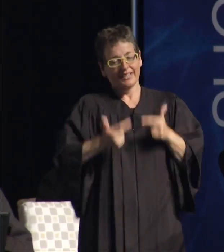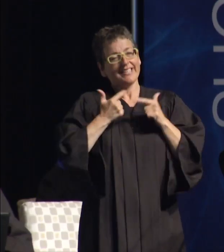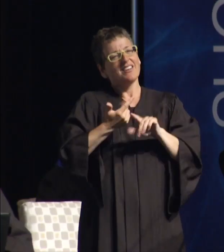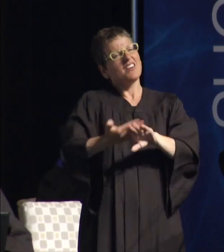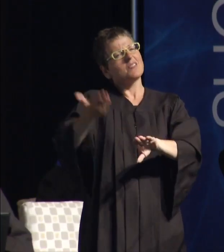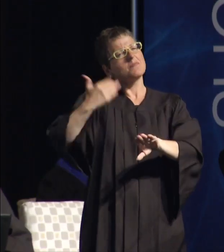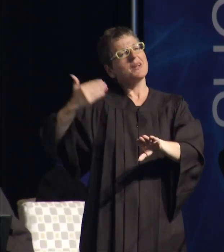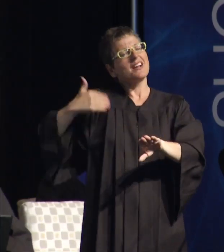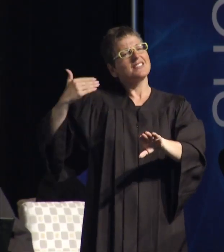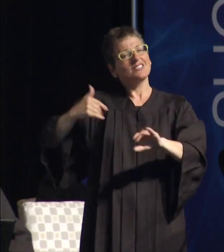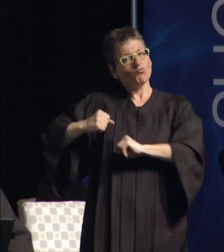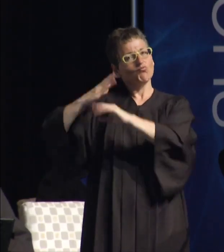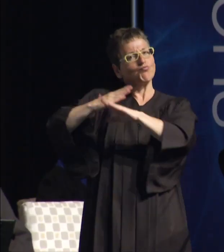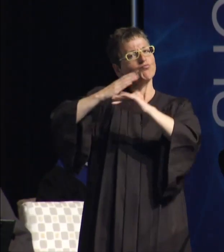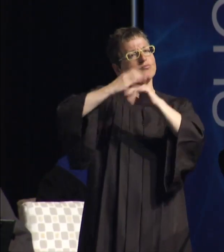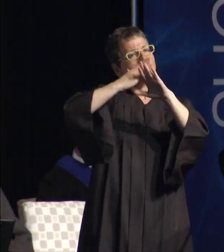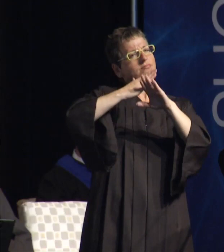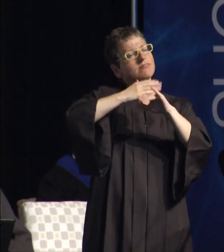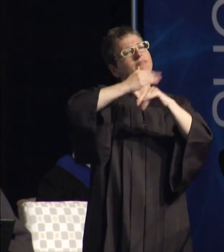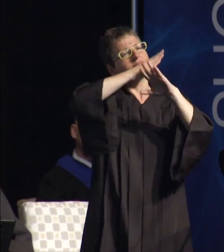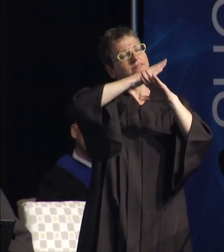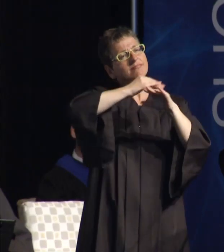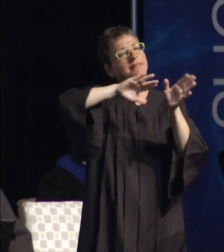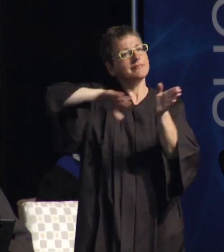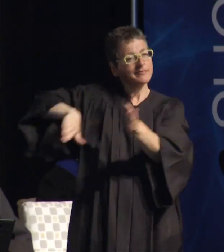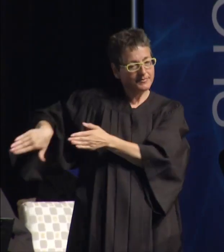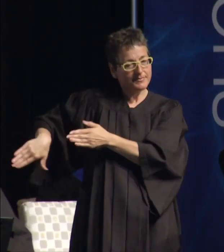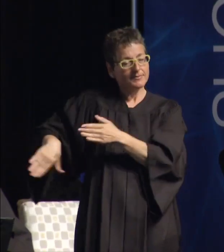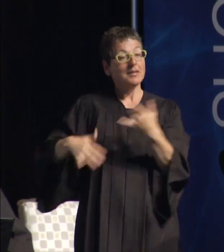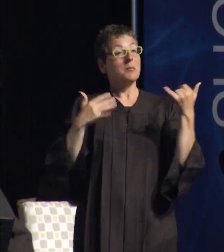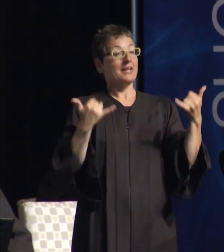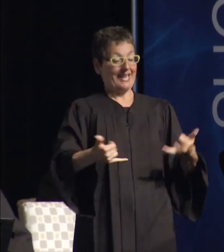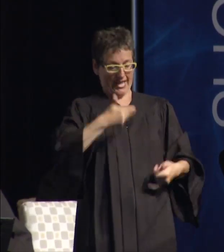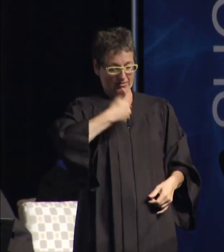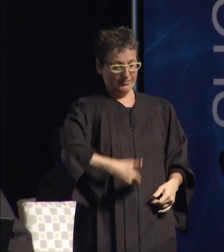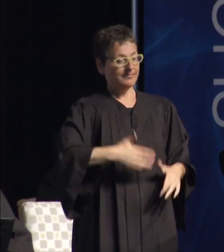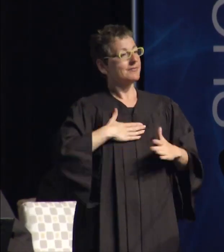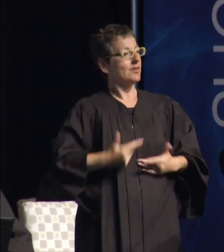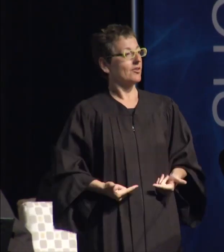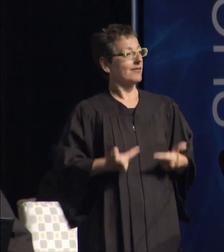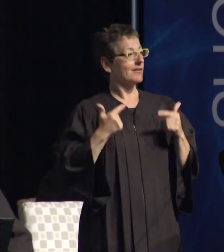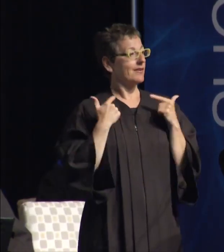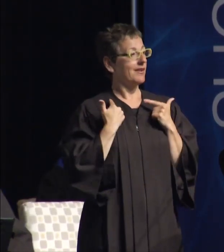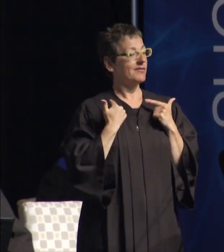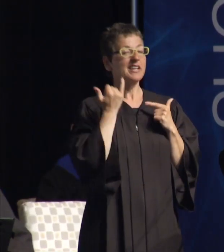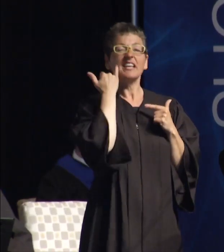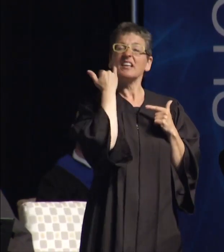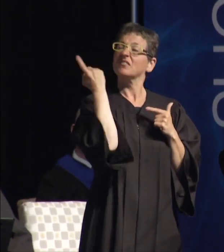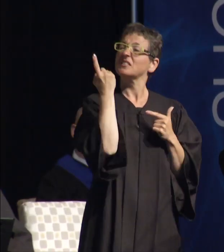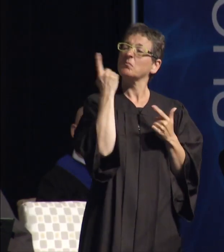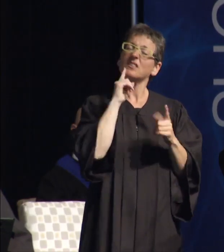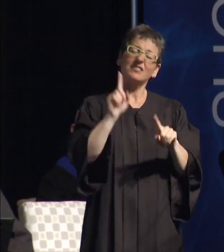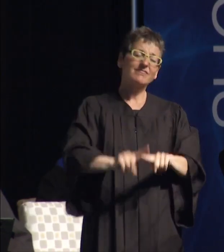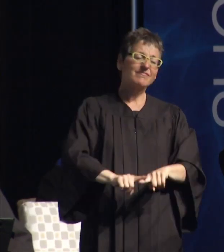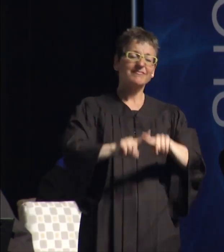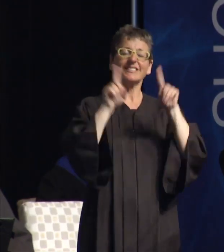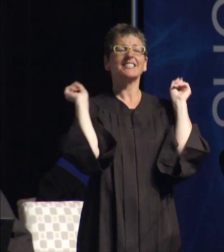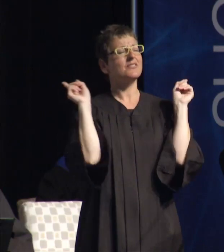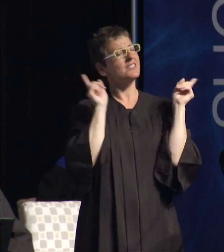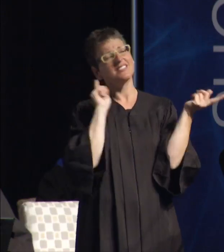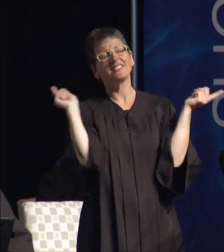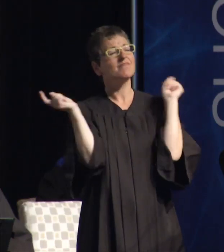were. The lives we have lived has brought us to this point. If any one thing had happened differently over the entire course of